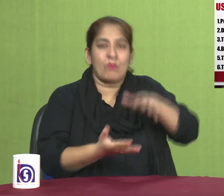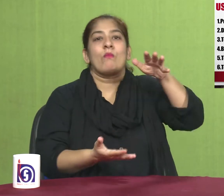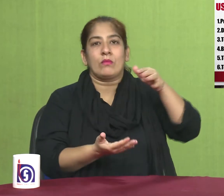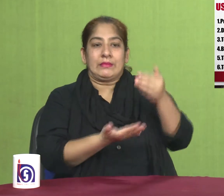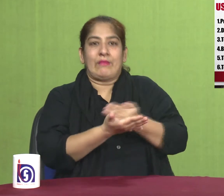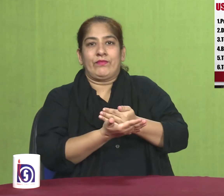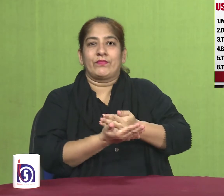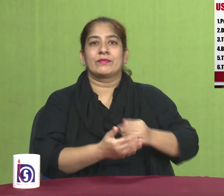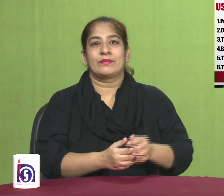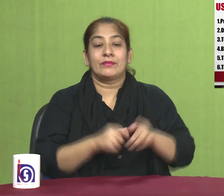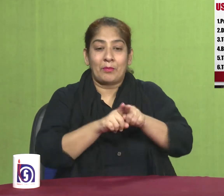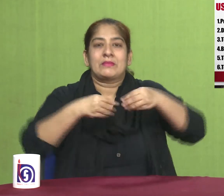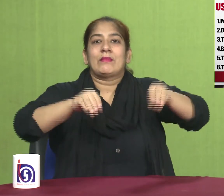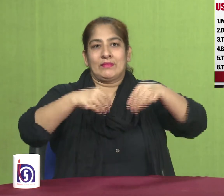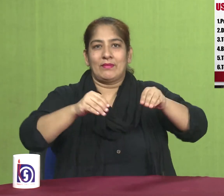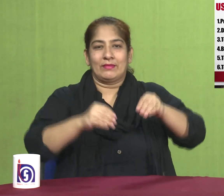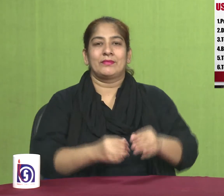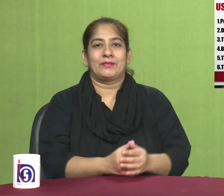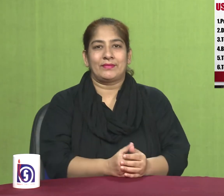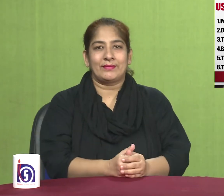So this gap needs to be bridged.